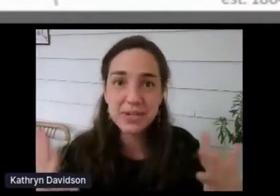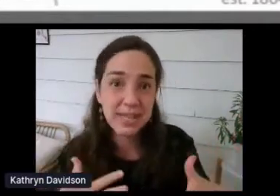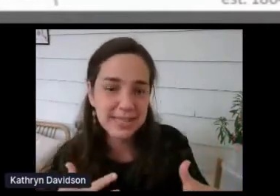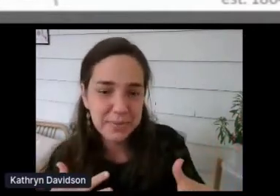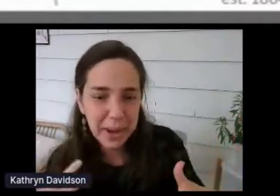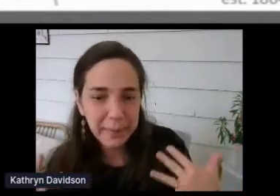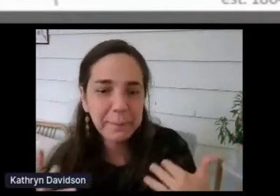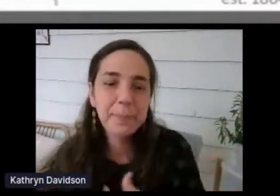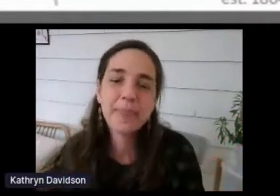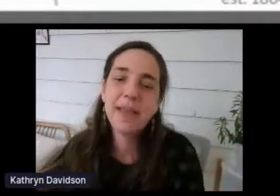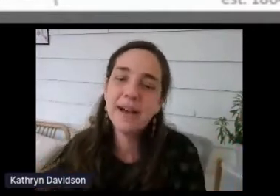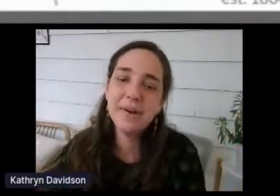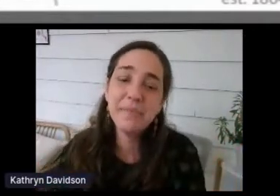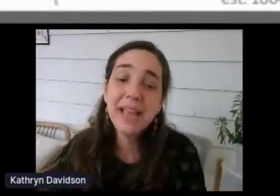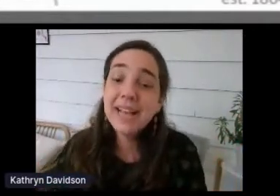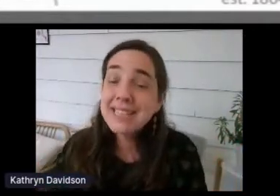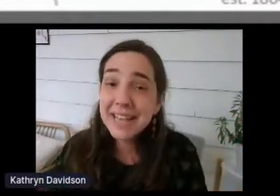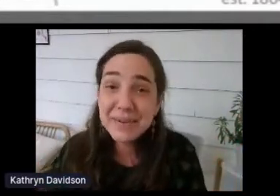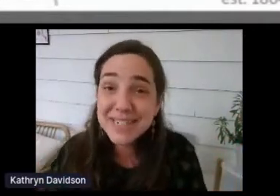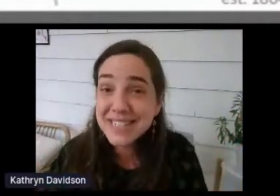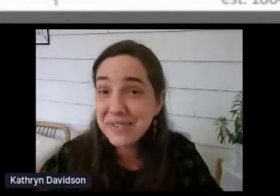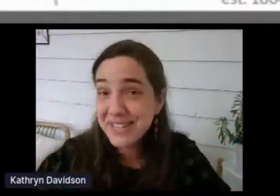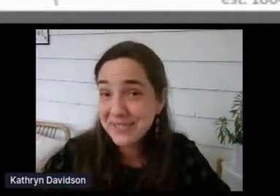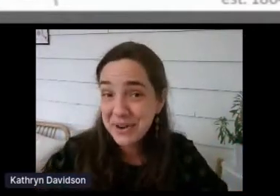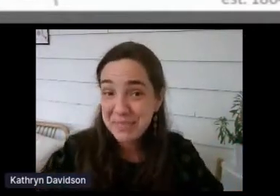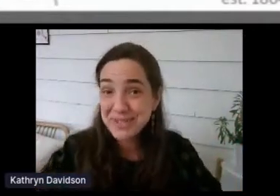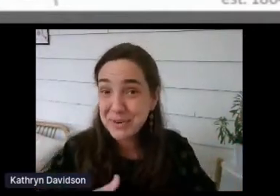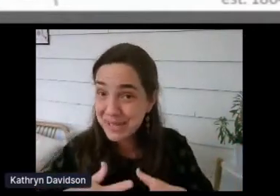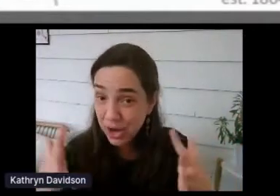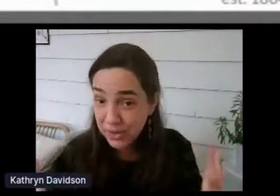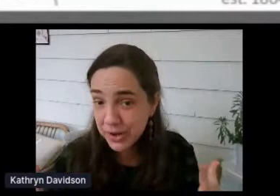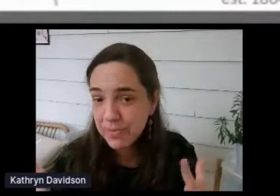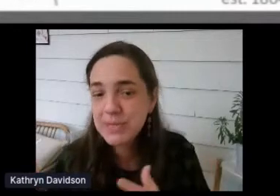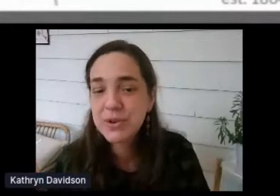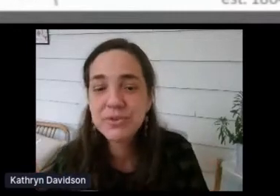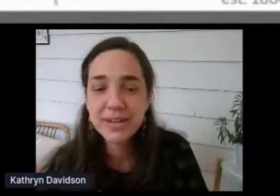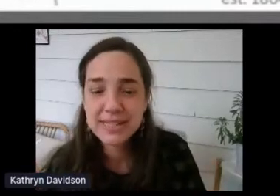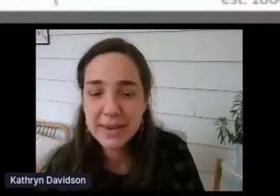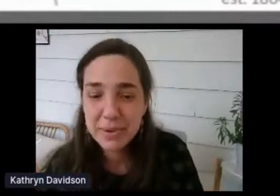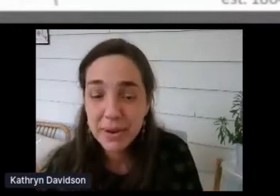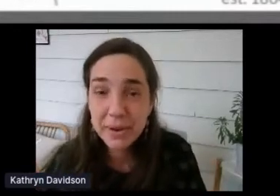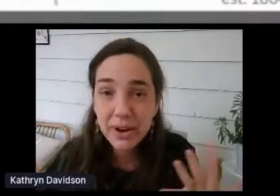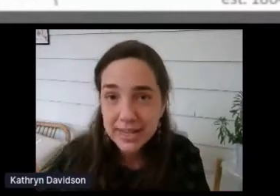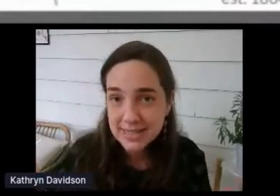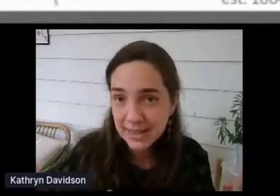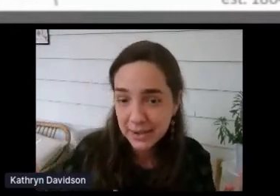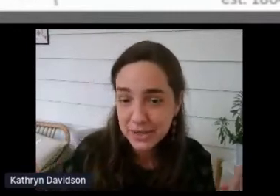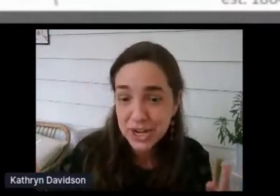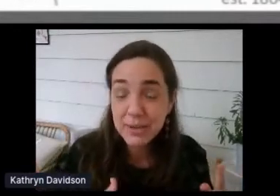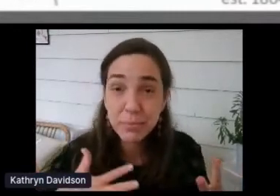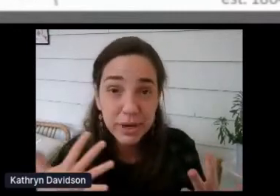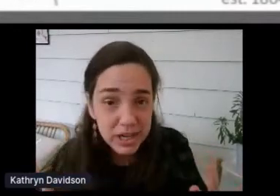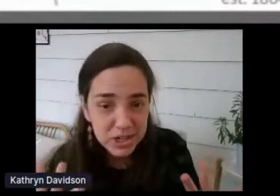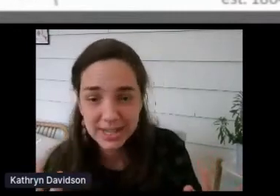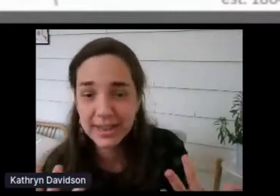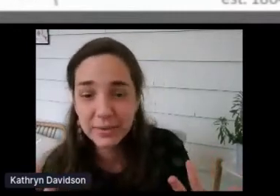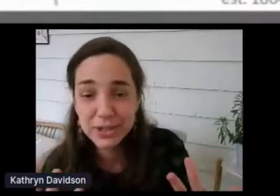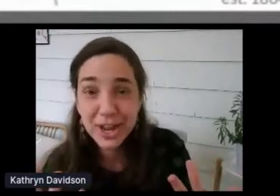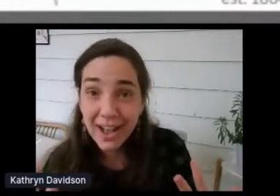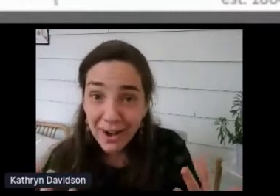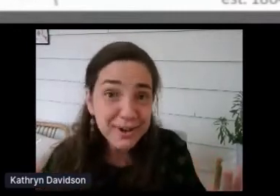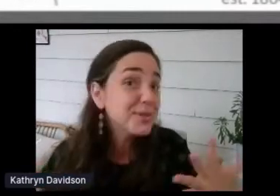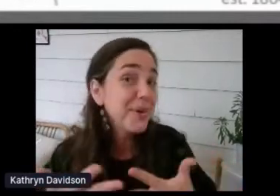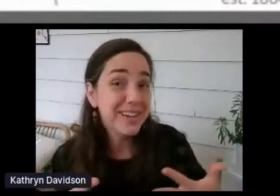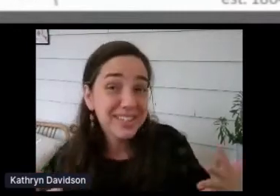spoken language that's nearby. Sign languages have very different grammars from each other. So for example, American Sign Language and British Sign